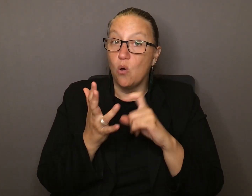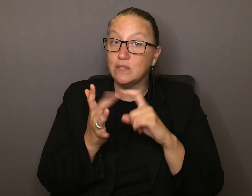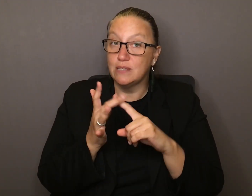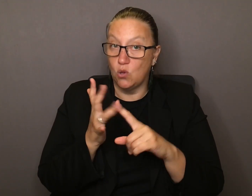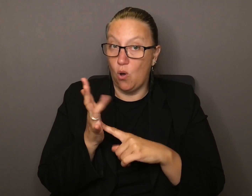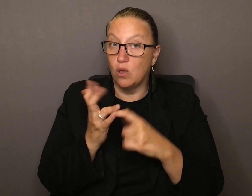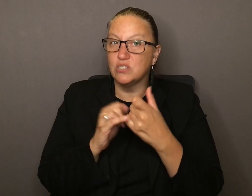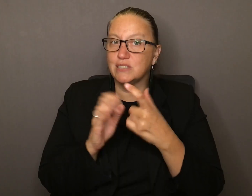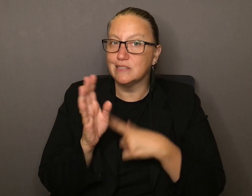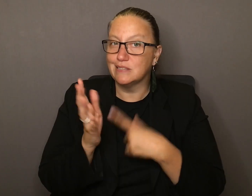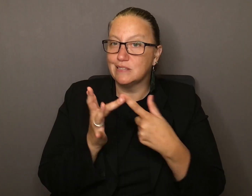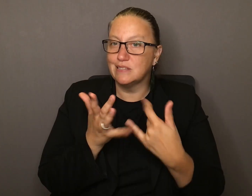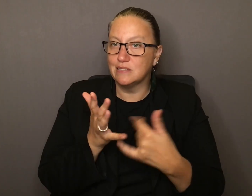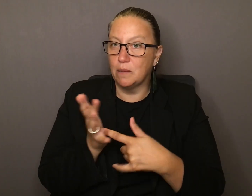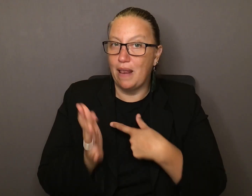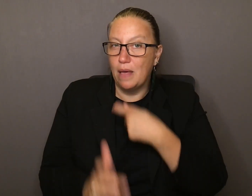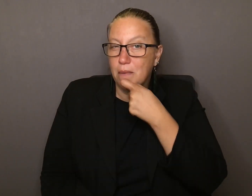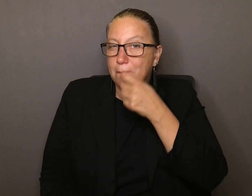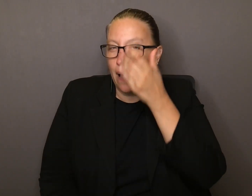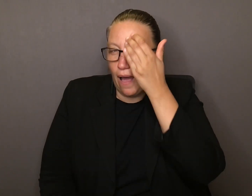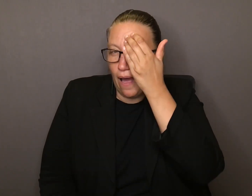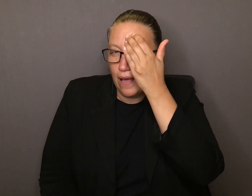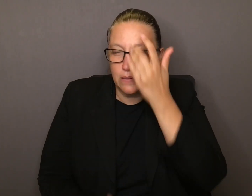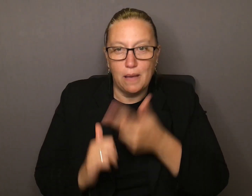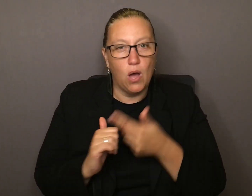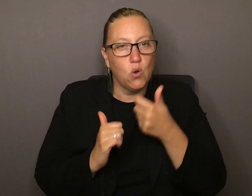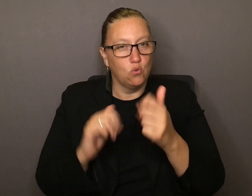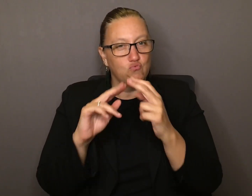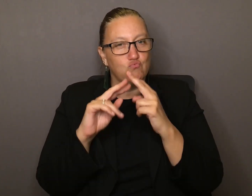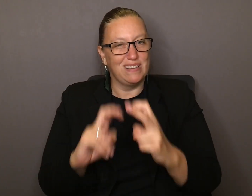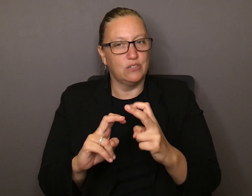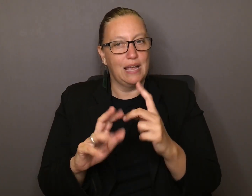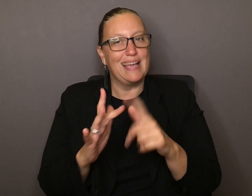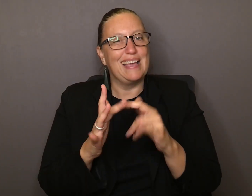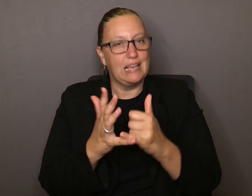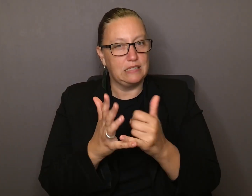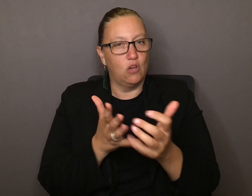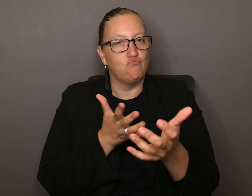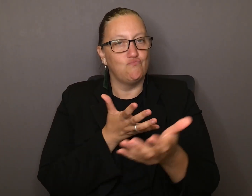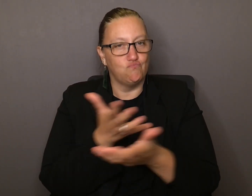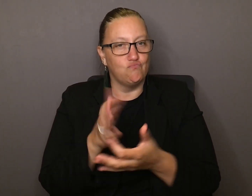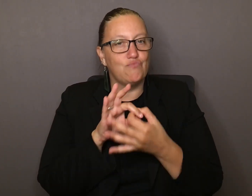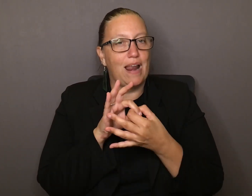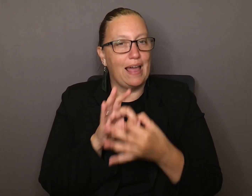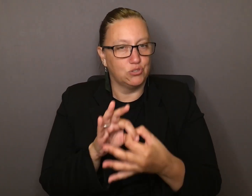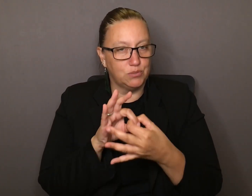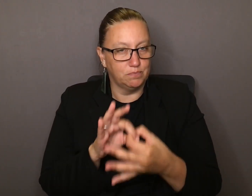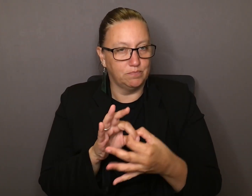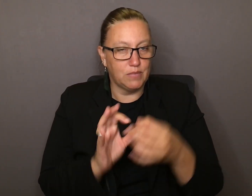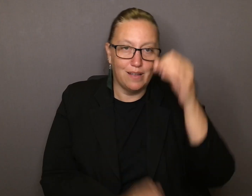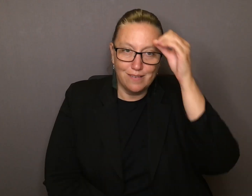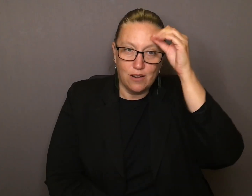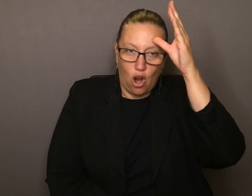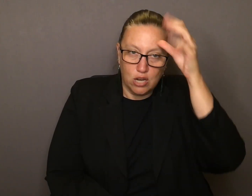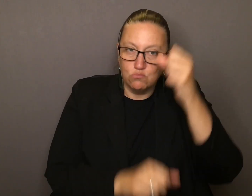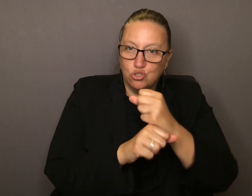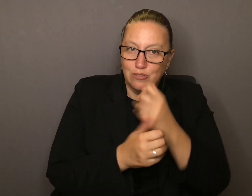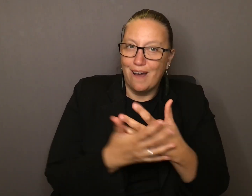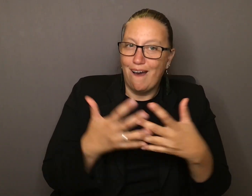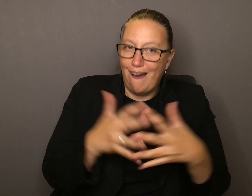good research is relational. Knowledge is produced in dialogue, and dialogue matters, because even